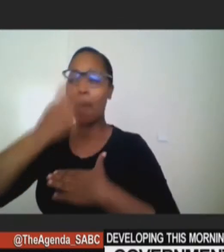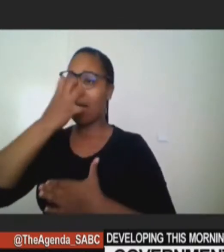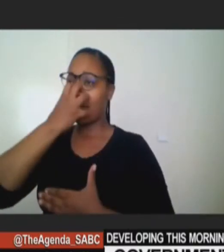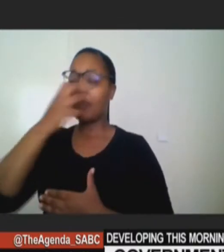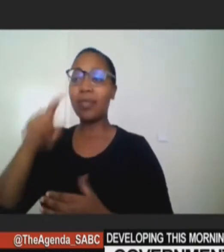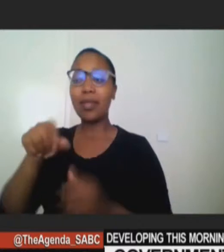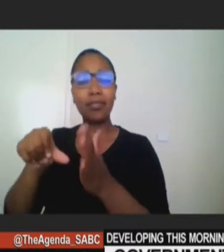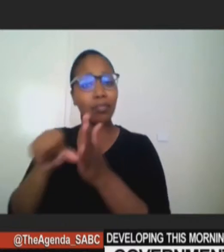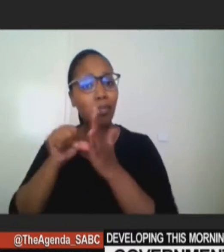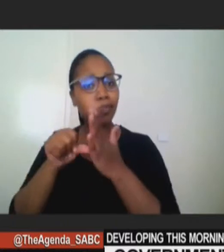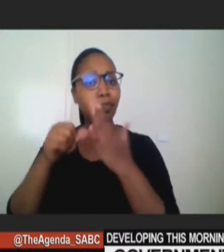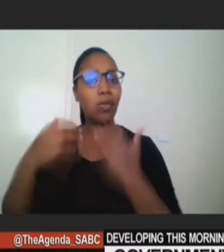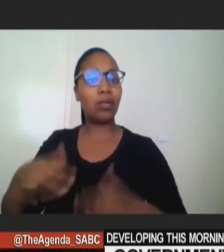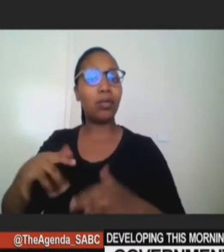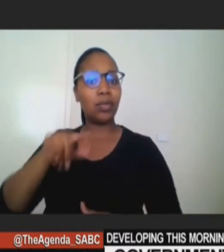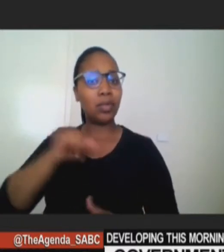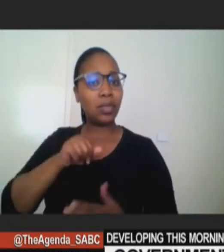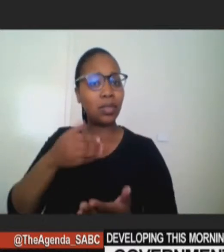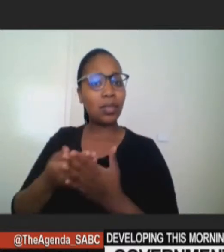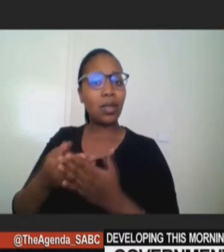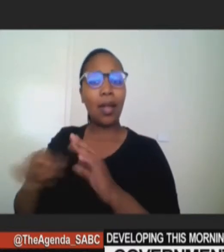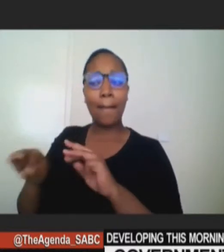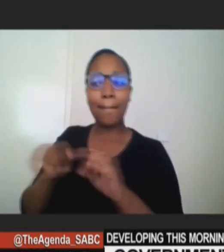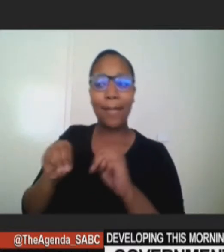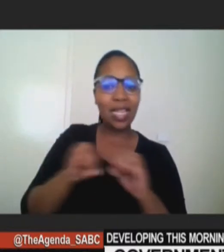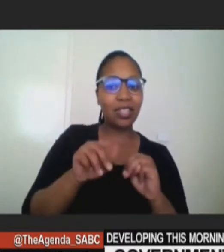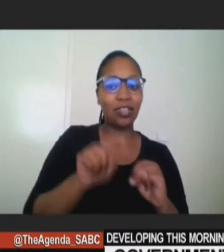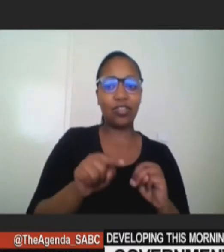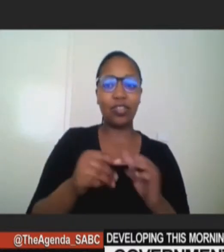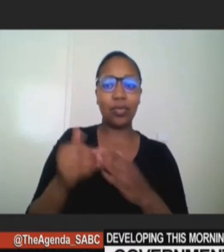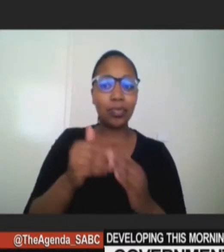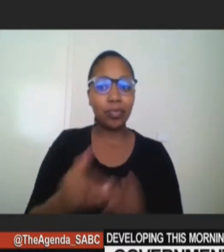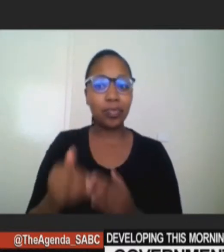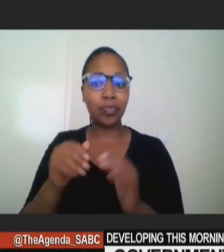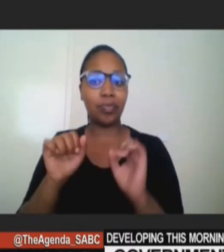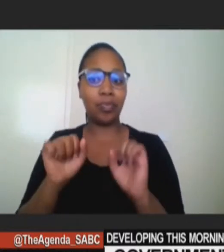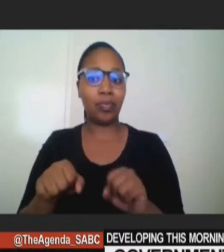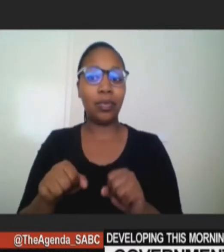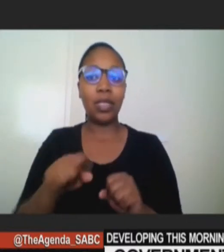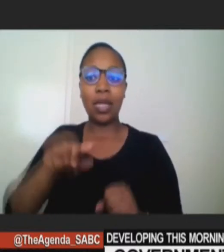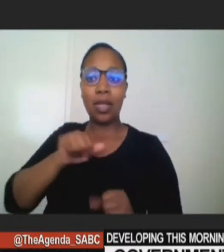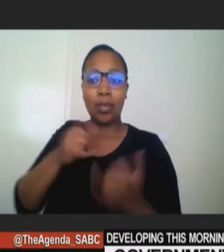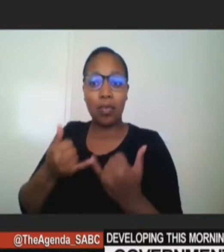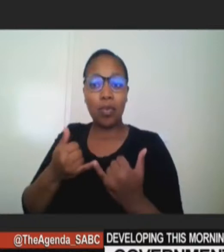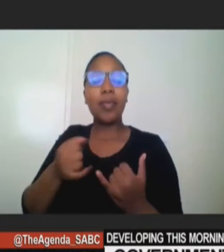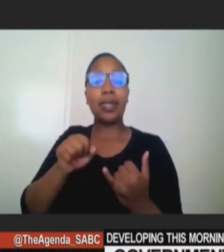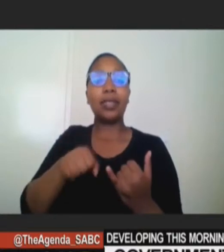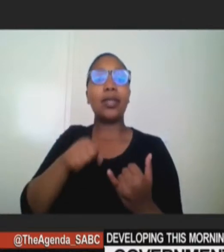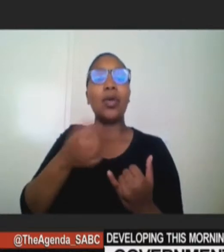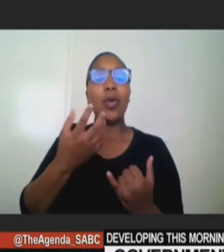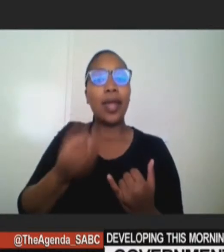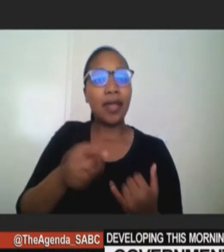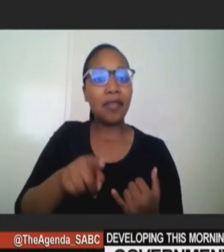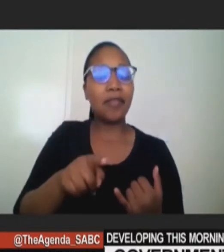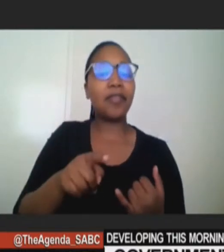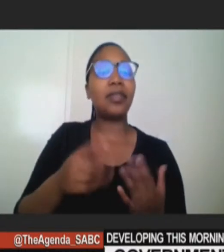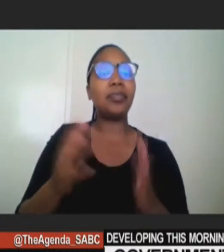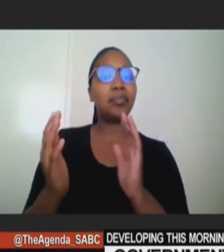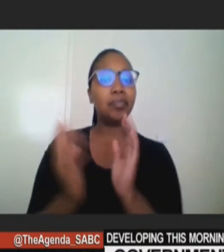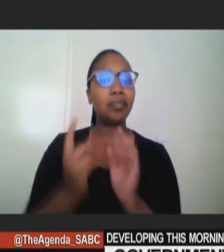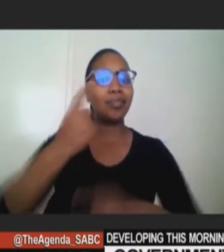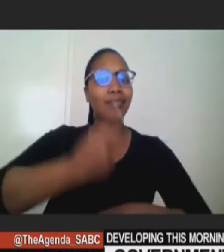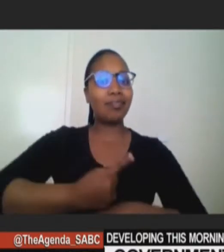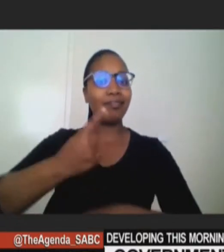patient care. So we are currently having meeting with our folks on a bi-weekly